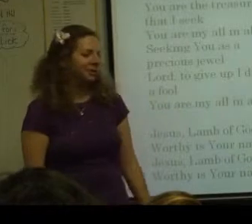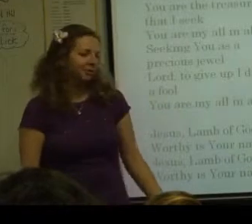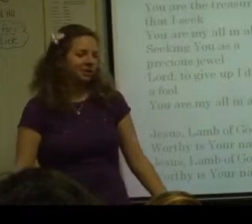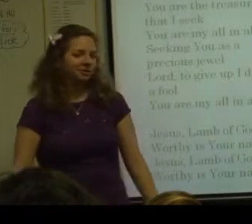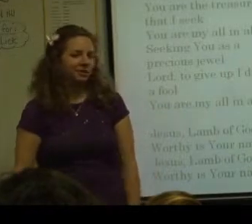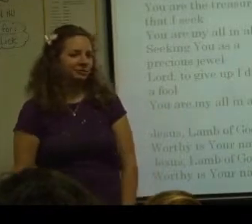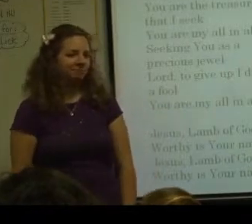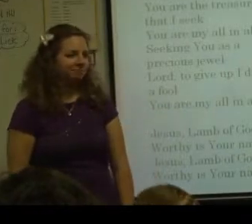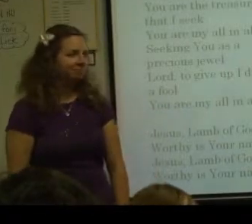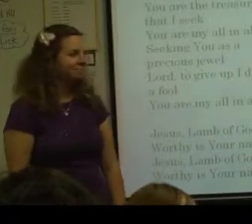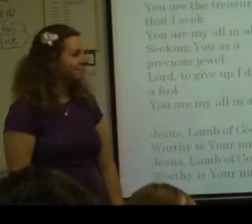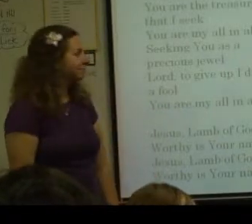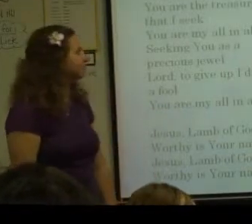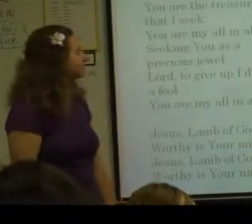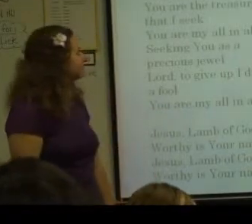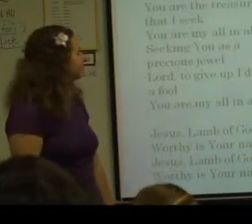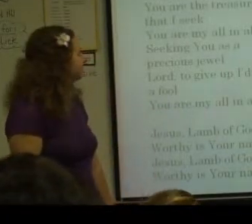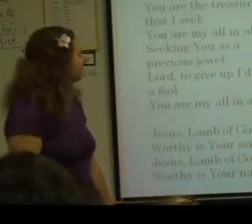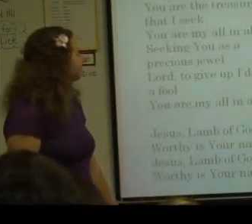whatever works for you.